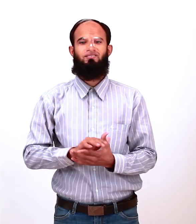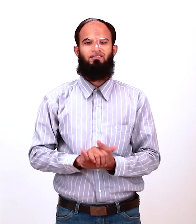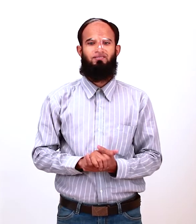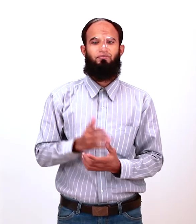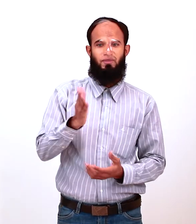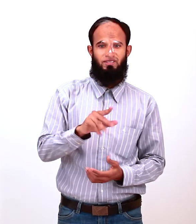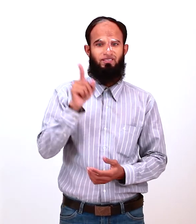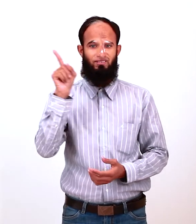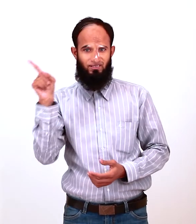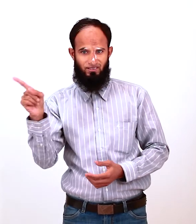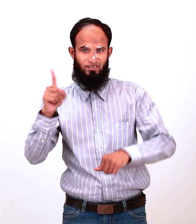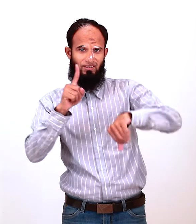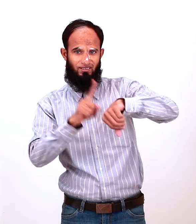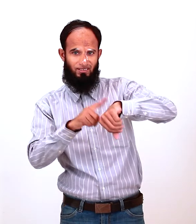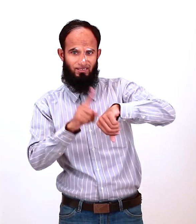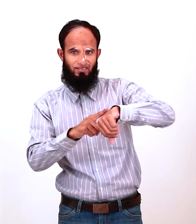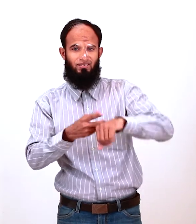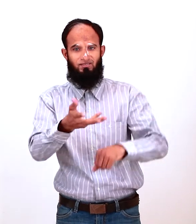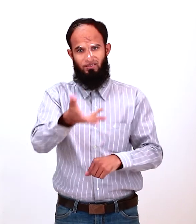So this clock reads as 2 o'clock.